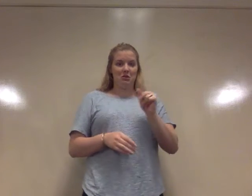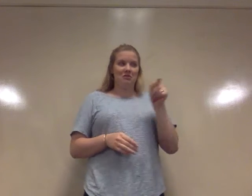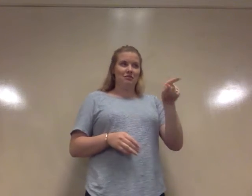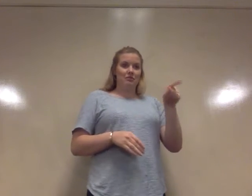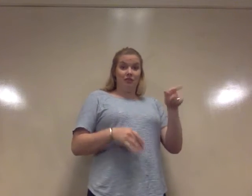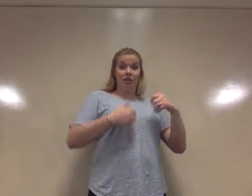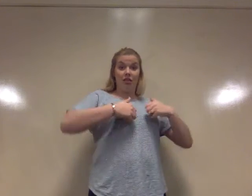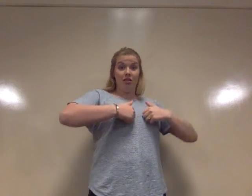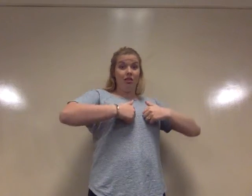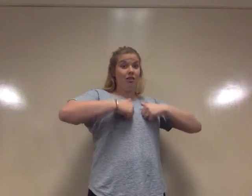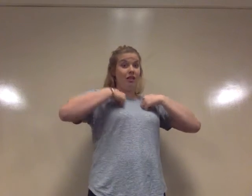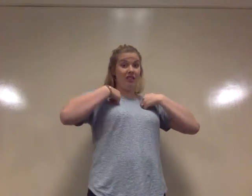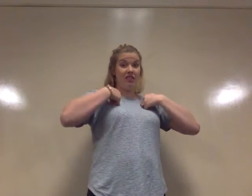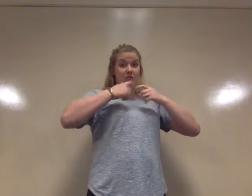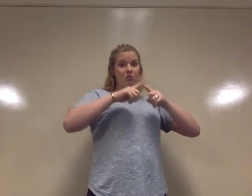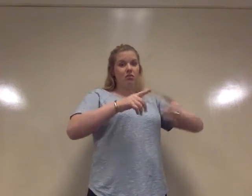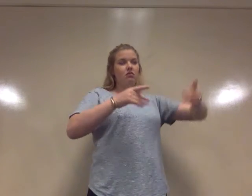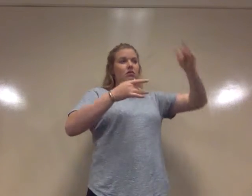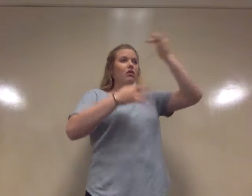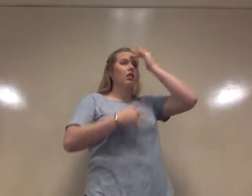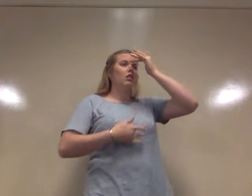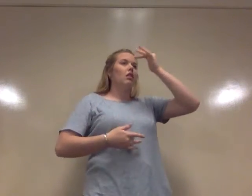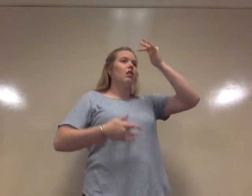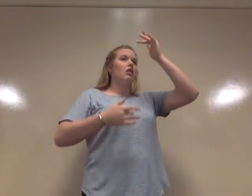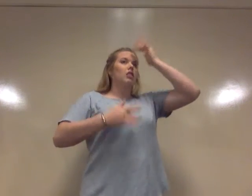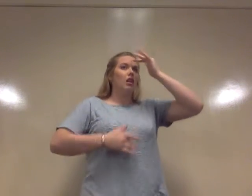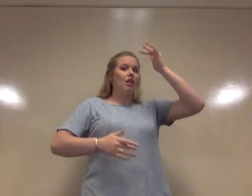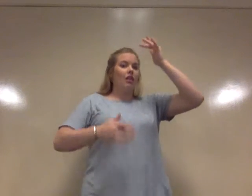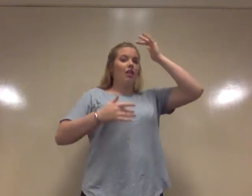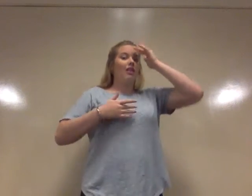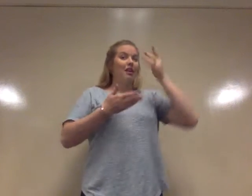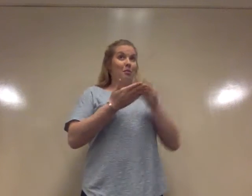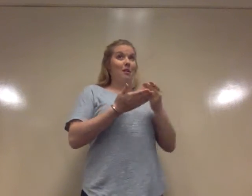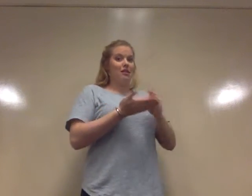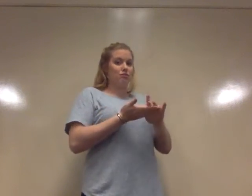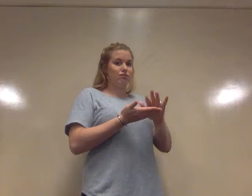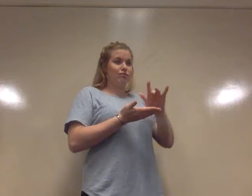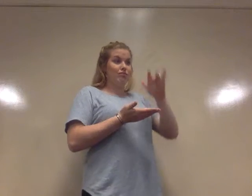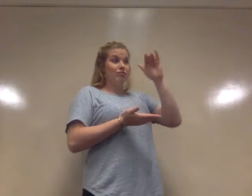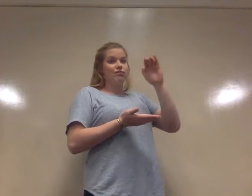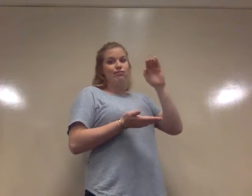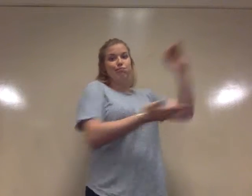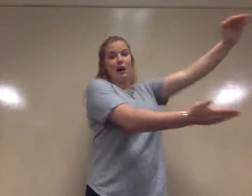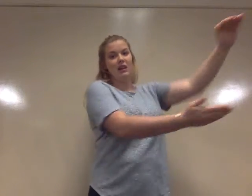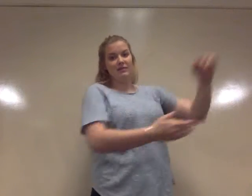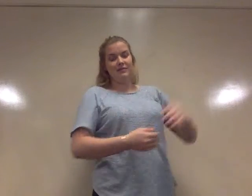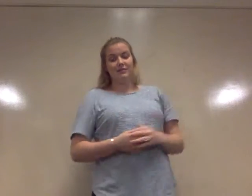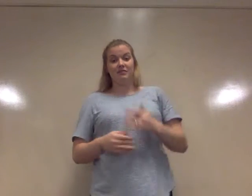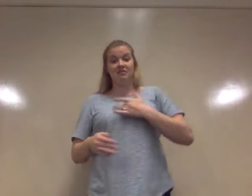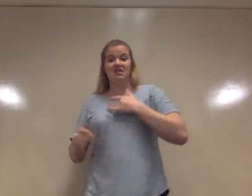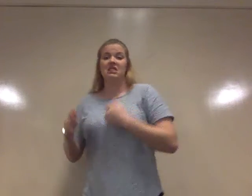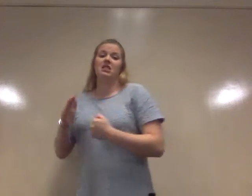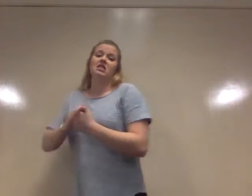alive, sort of, but with one or more chronic conditions. Obesity, diabetes, heart disease, high blood pressure are